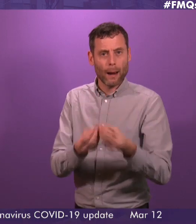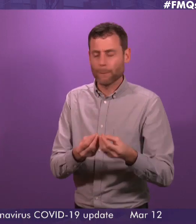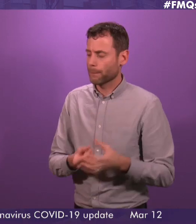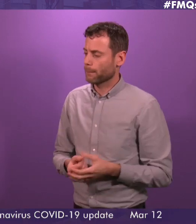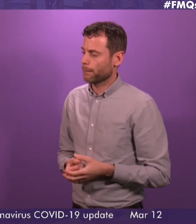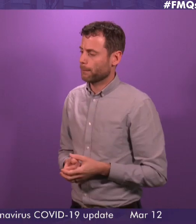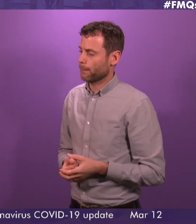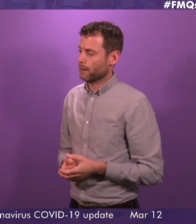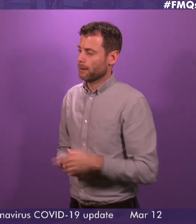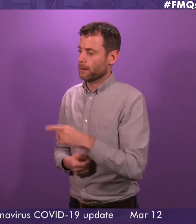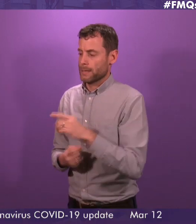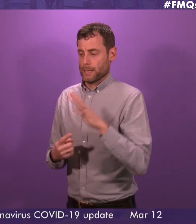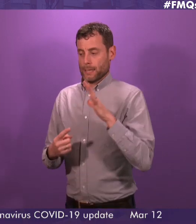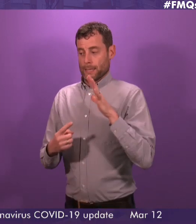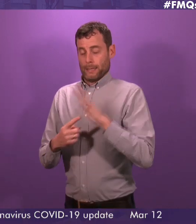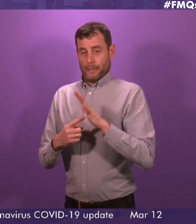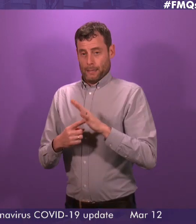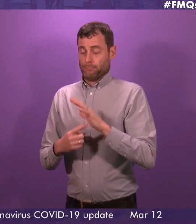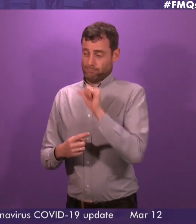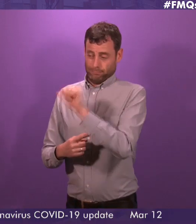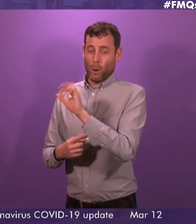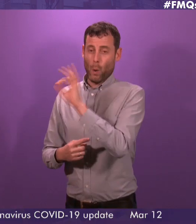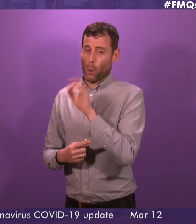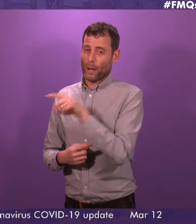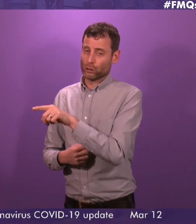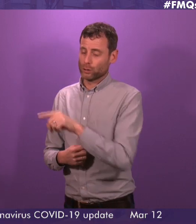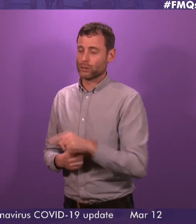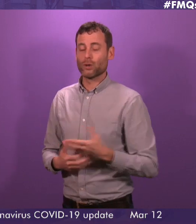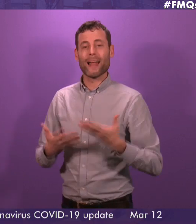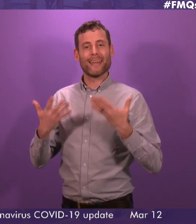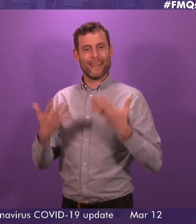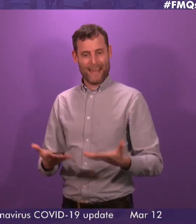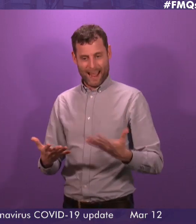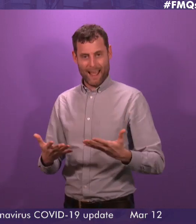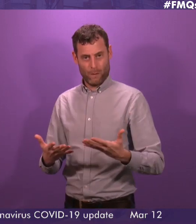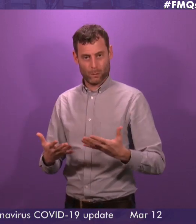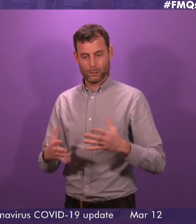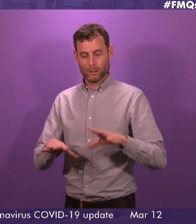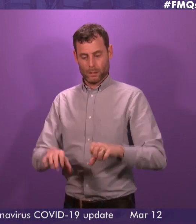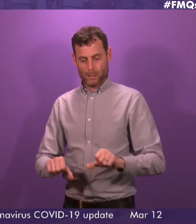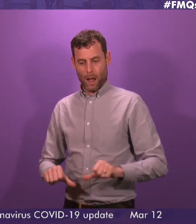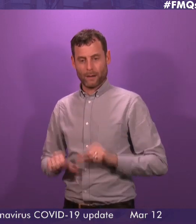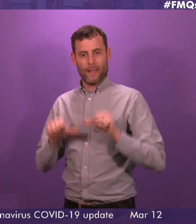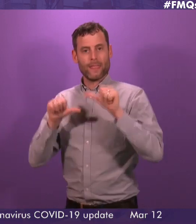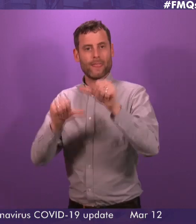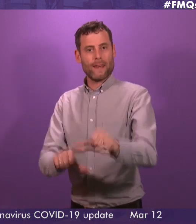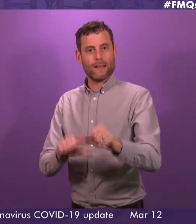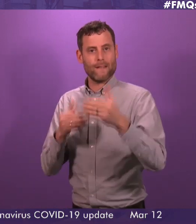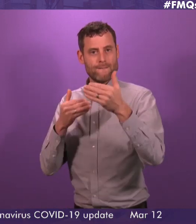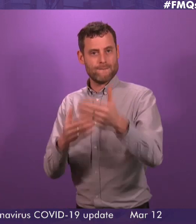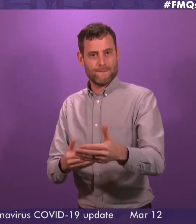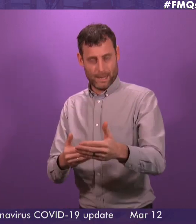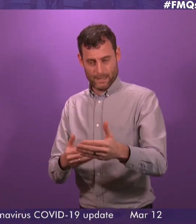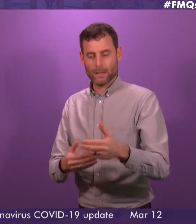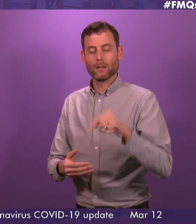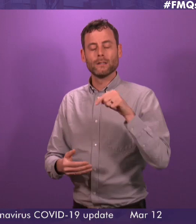question. Essentially, what we are now doing is introducing the first of the measures that would be otherwise described as